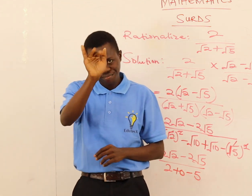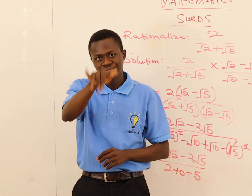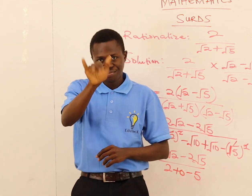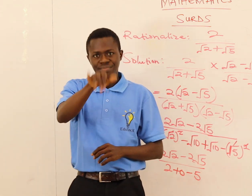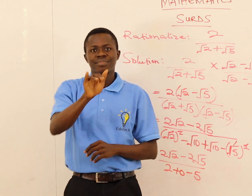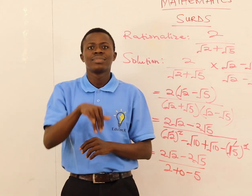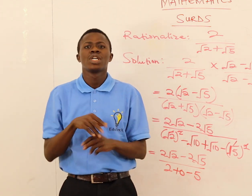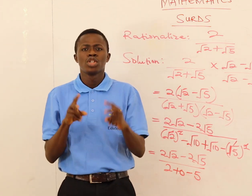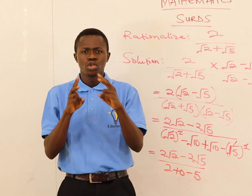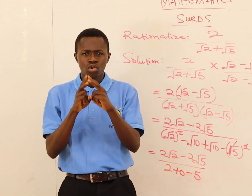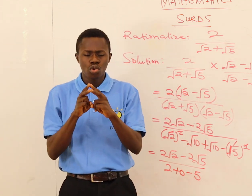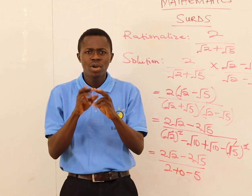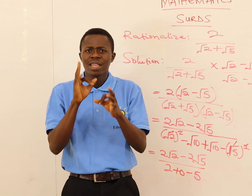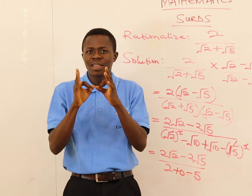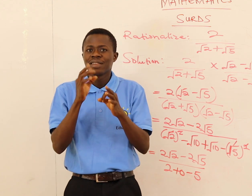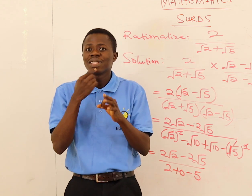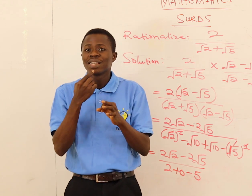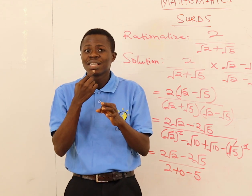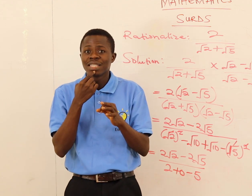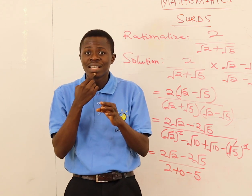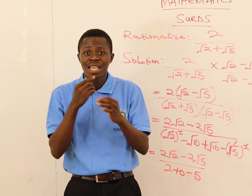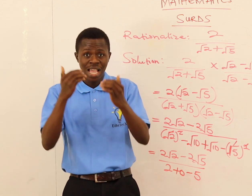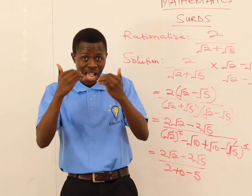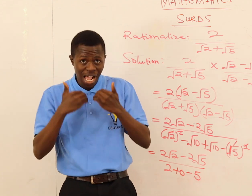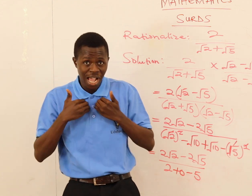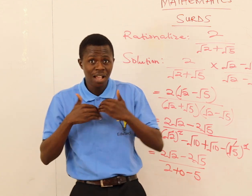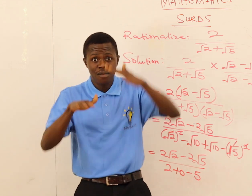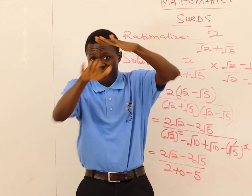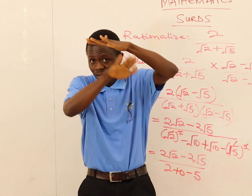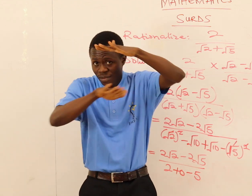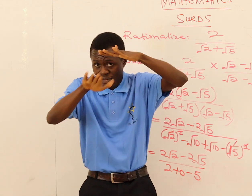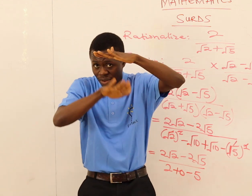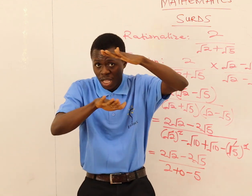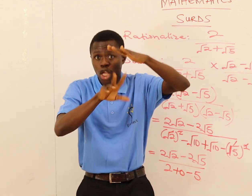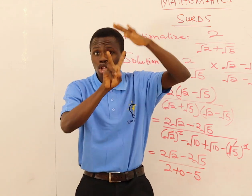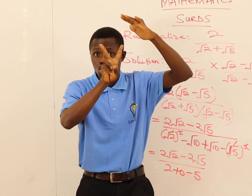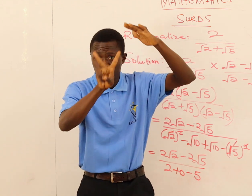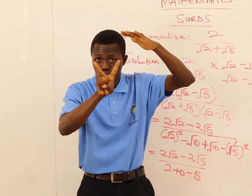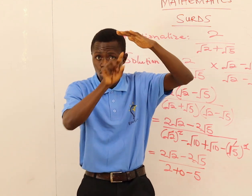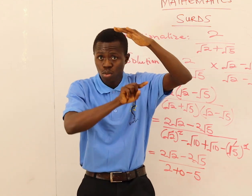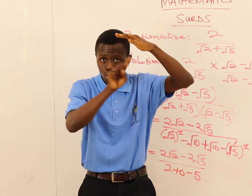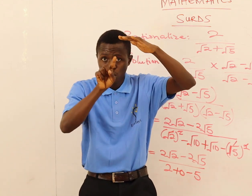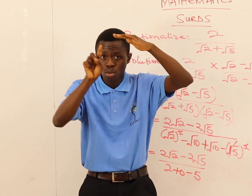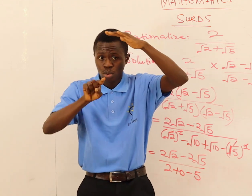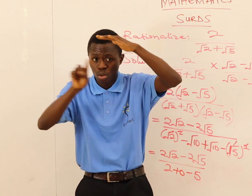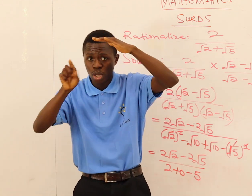You see that we don't have the square root sign there. So it means that we've been able to rationalize our